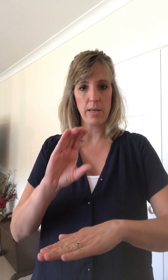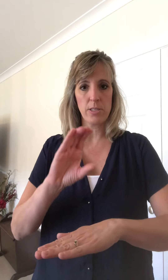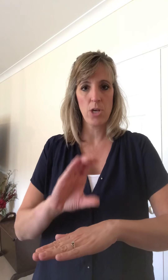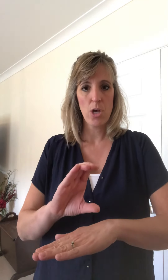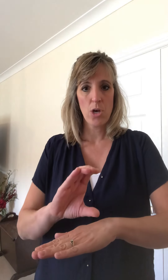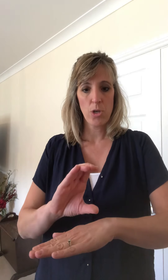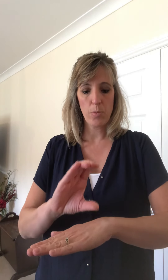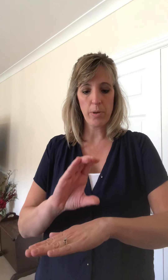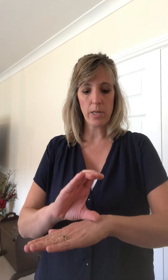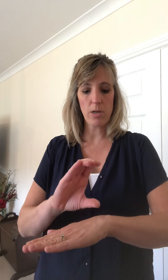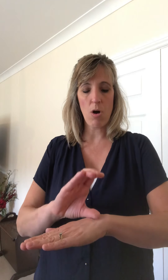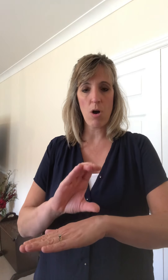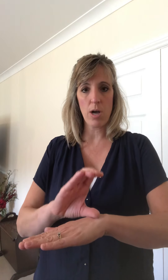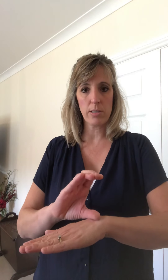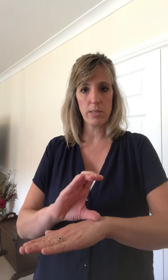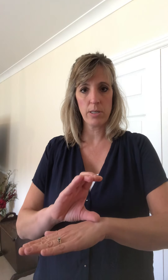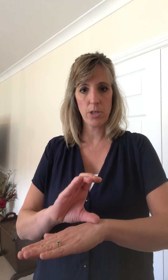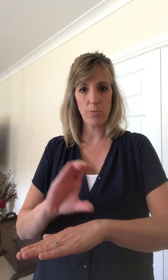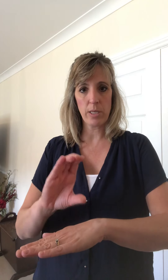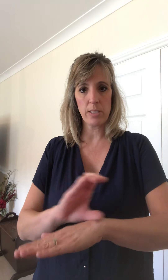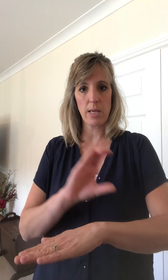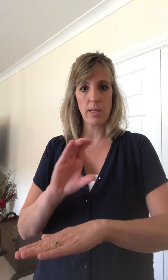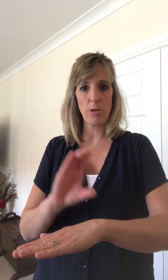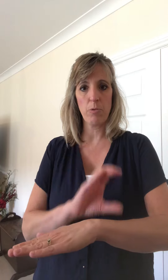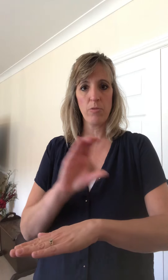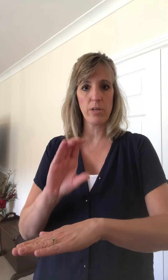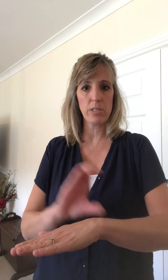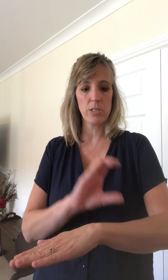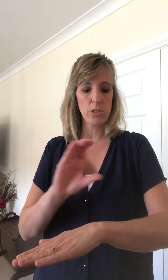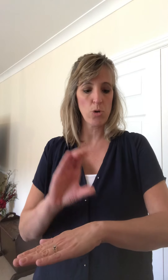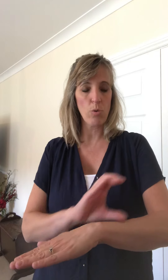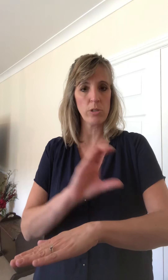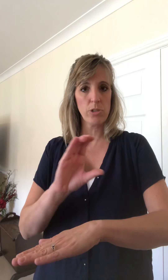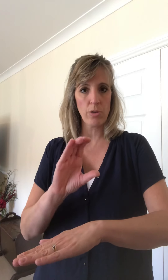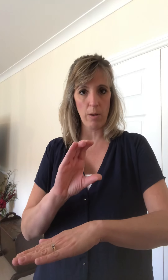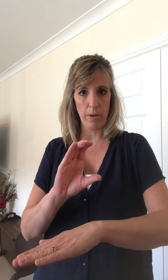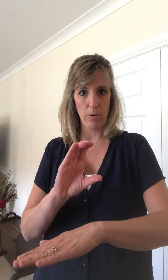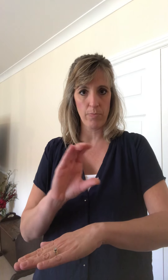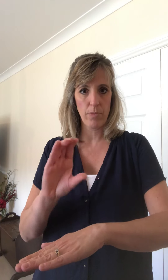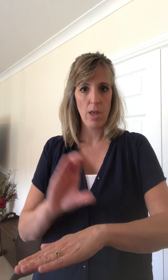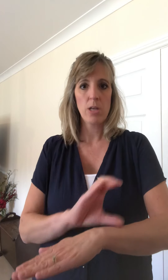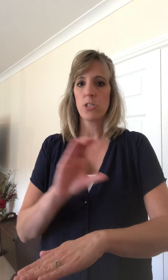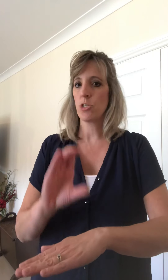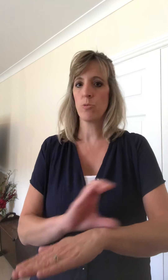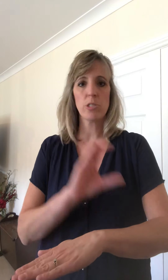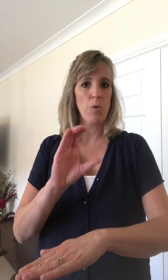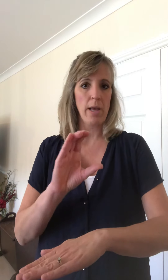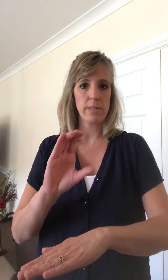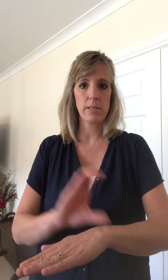hand. You put it on your wrist and then you move it towards your elbow. Just do it twice.